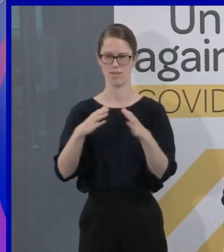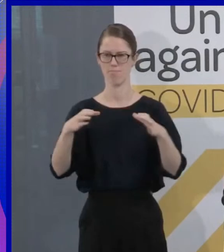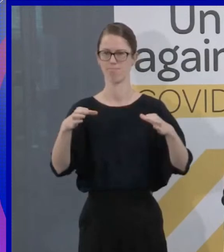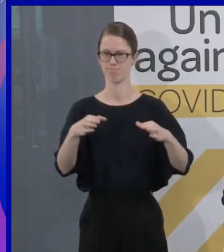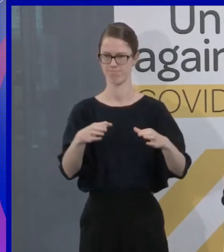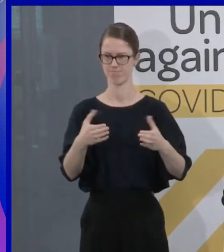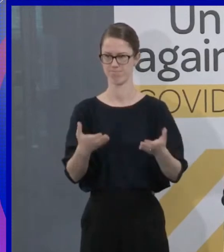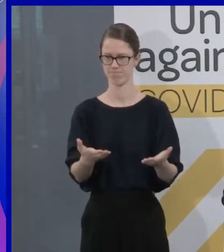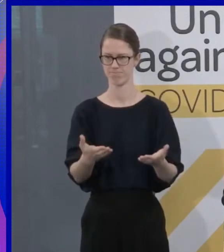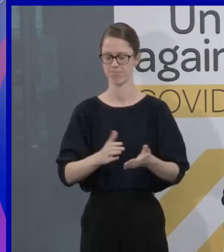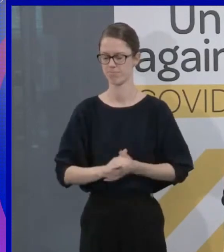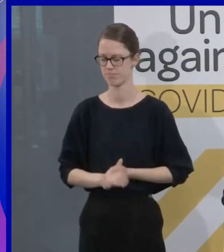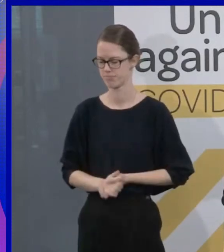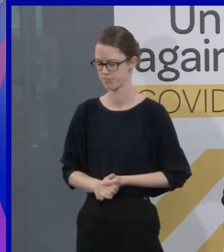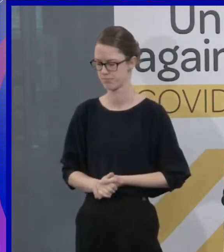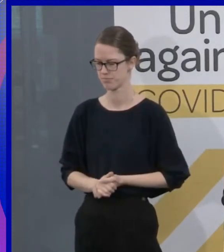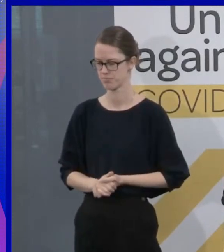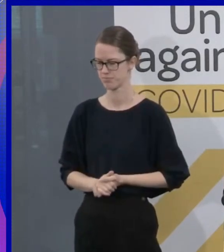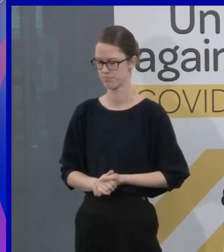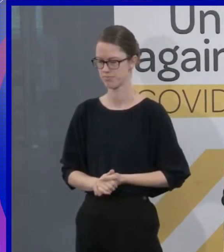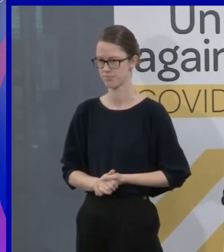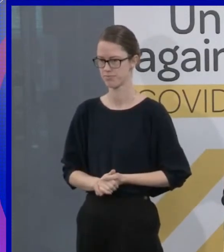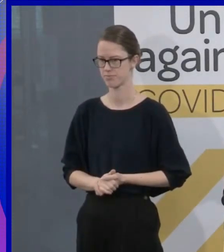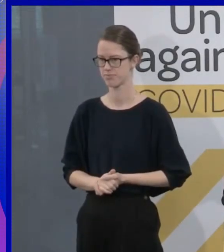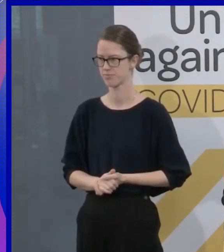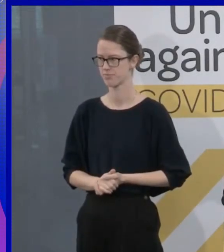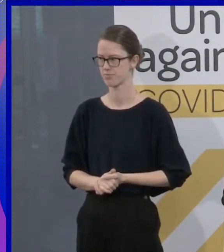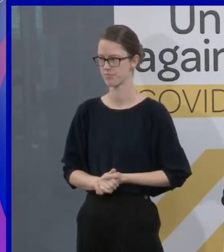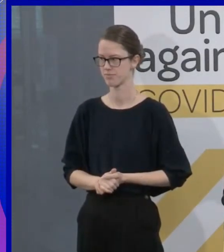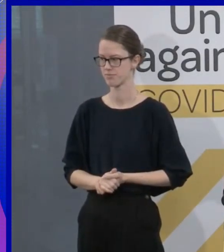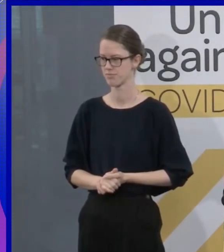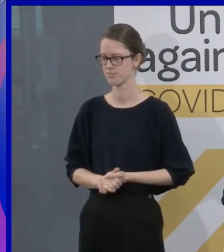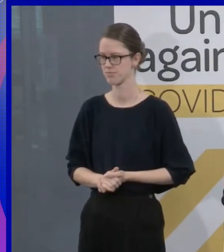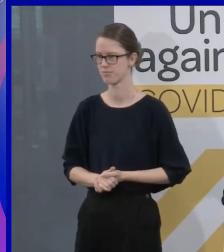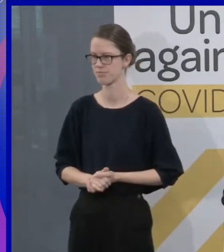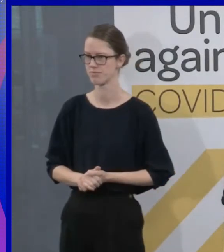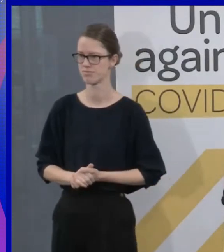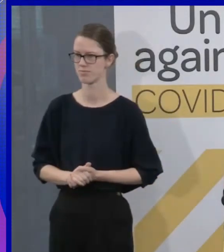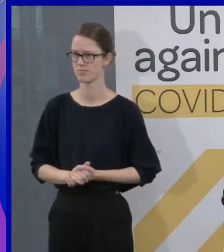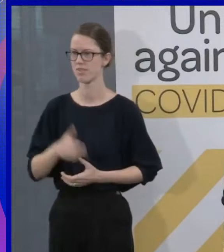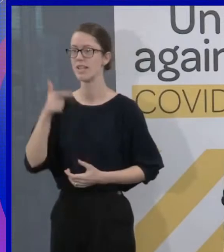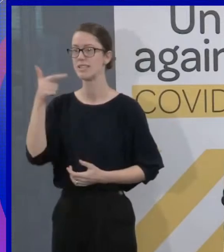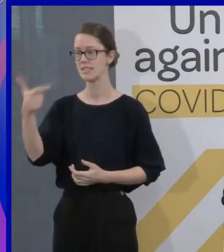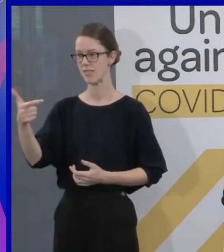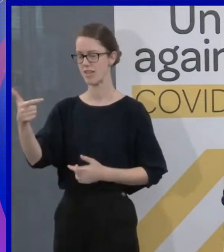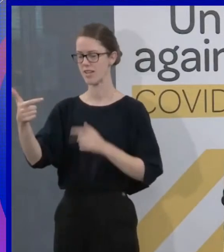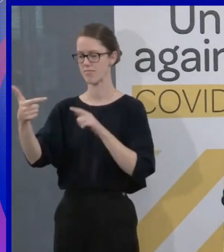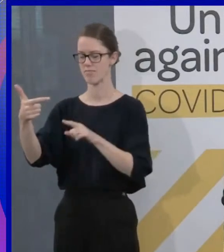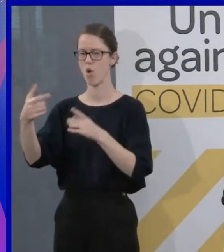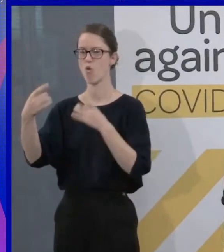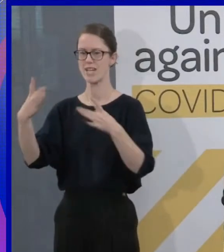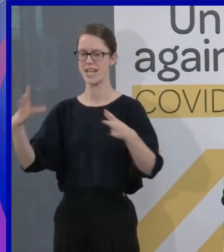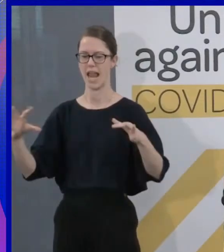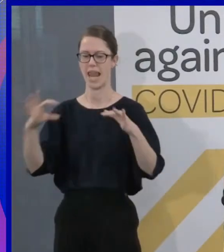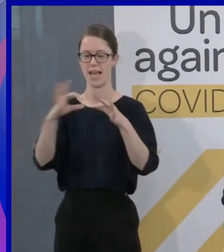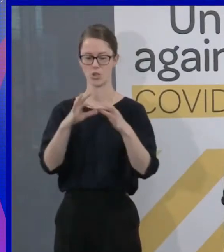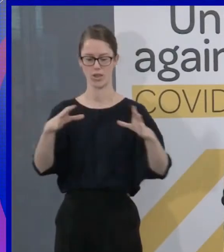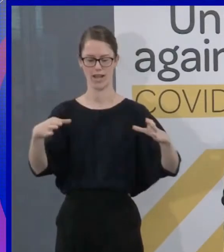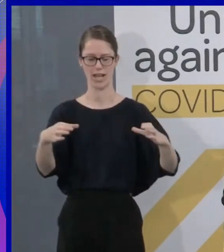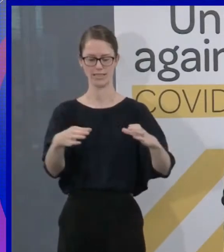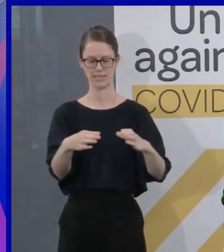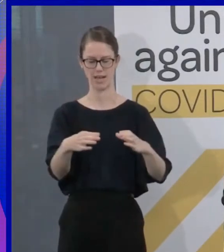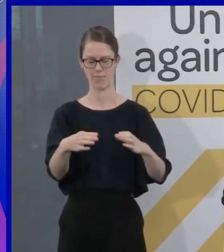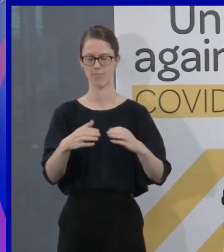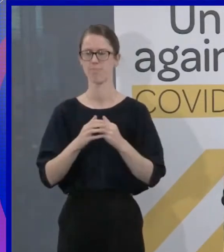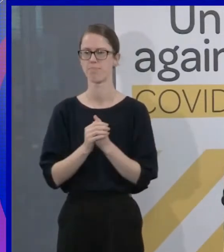border. 7 of the new cases have already been linked to previous cases in the cluster, and we have a total of